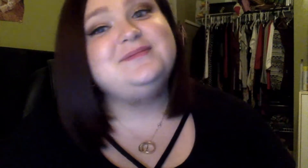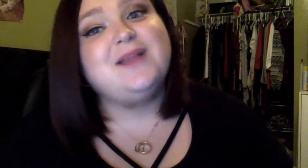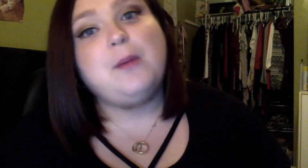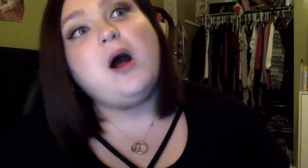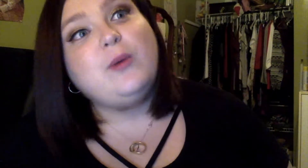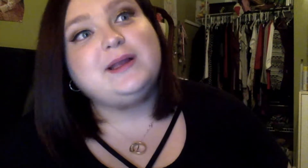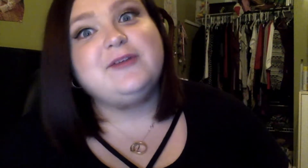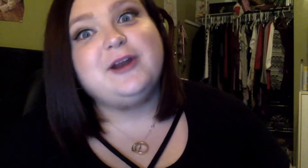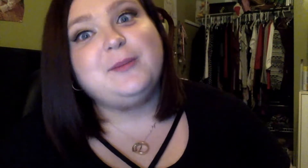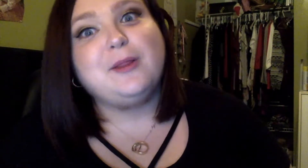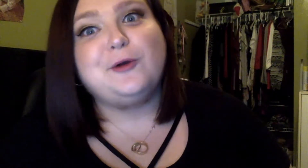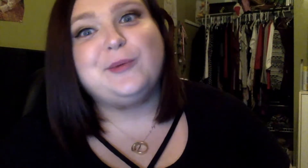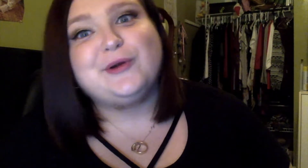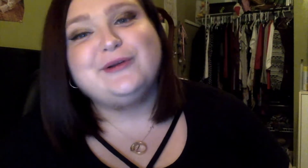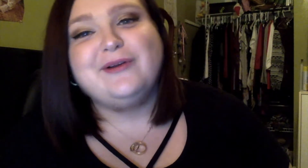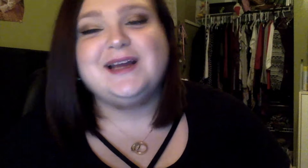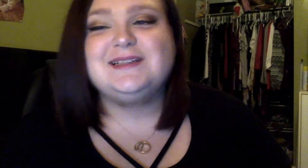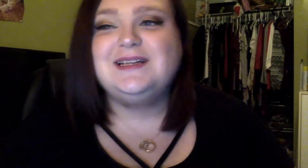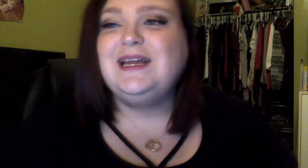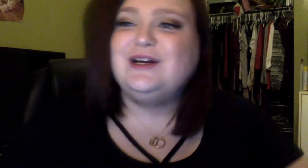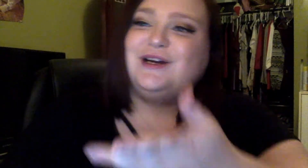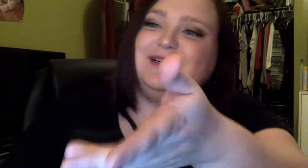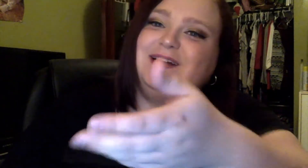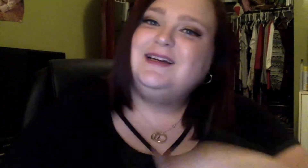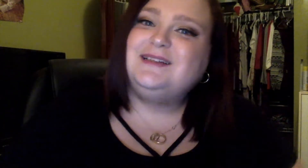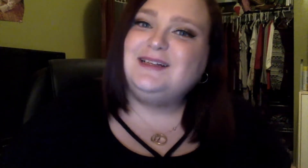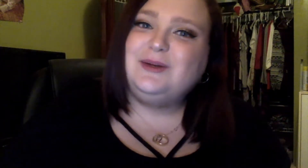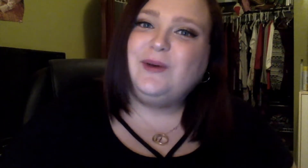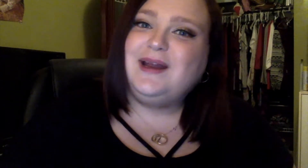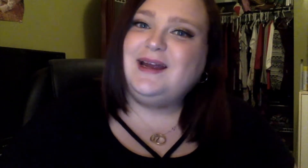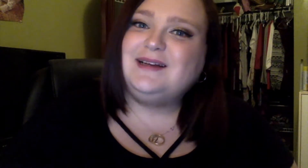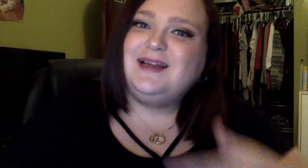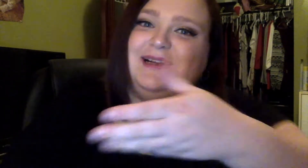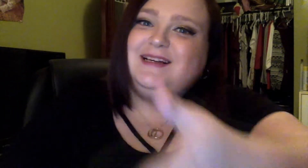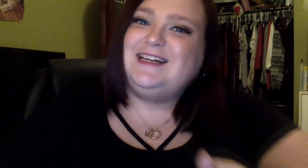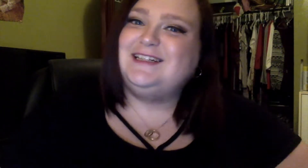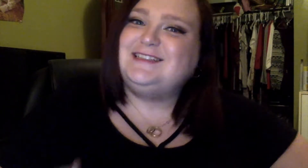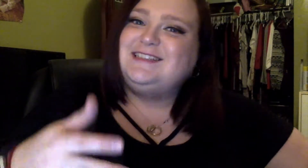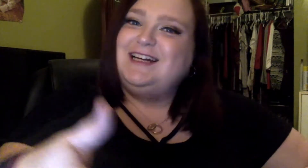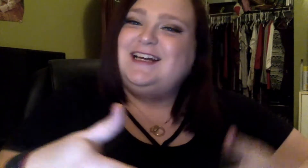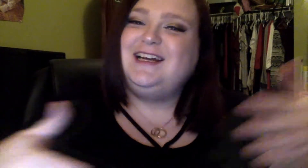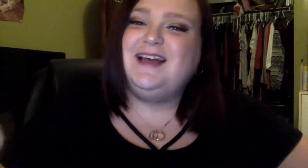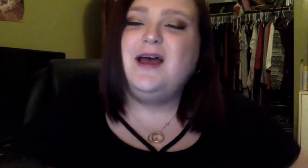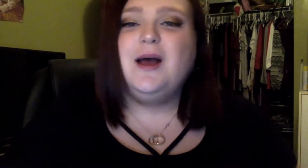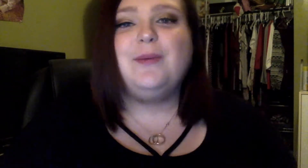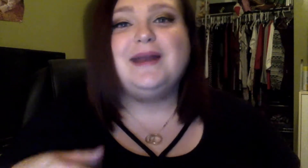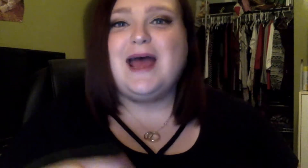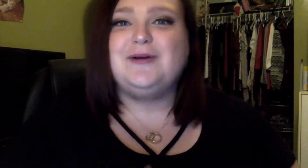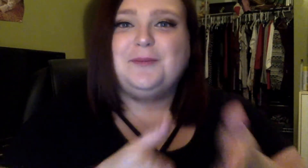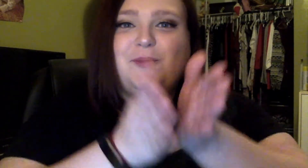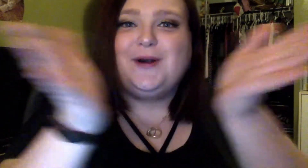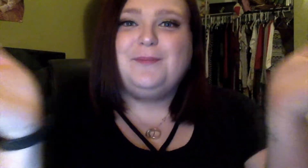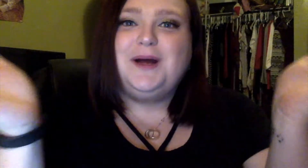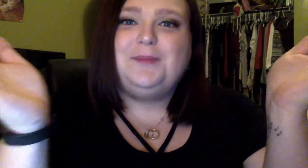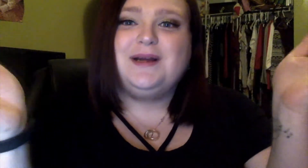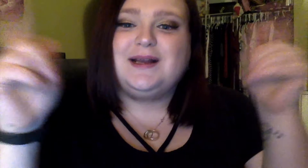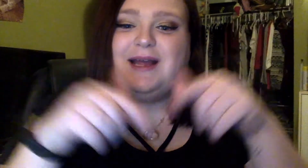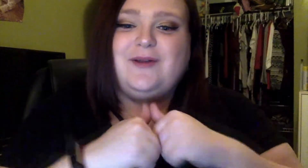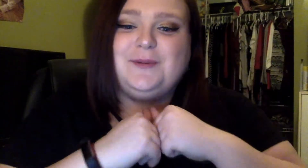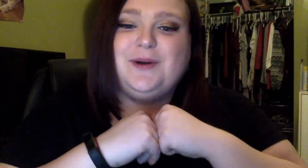I'm always giving them a little personal lesson here. This is what ASL is. But now it's more public now it's posted